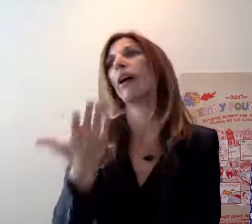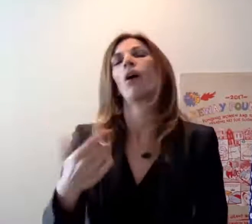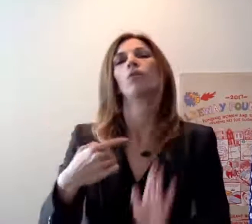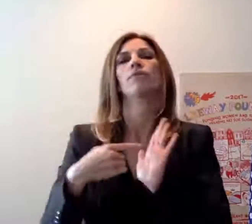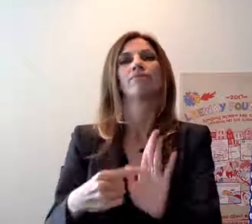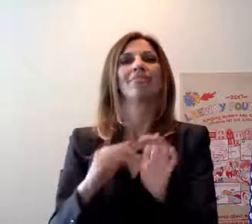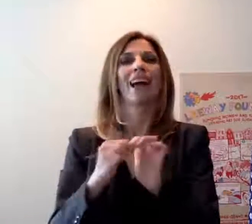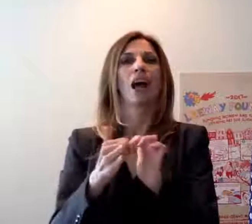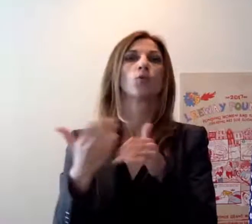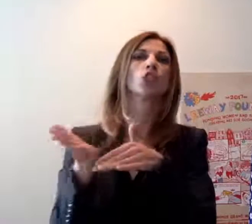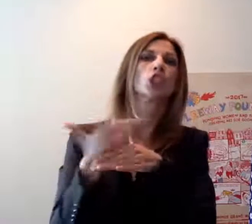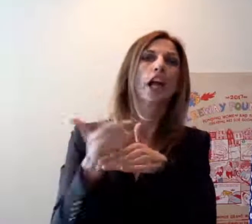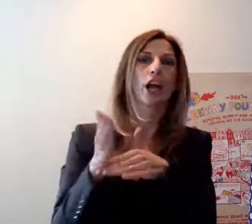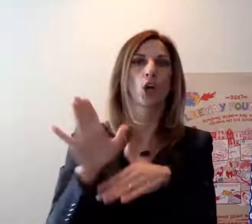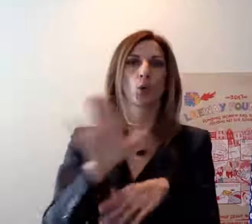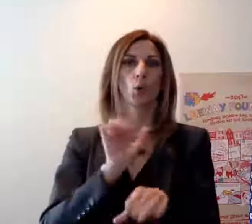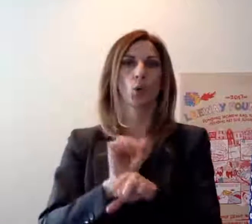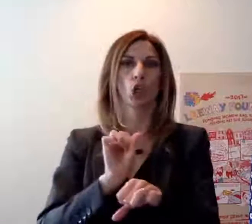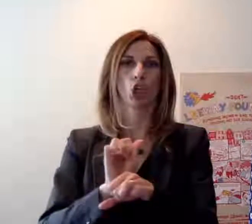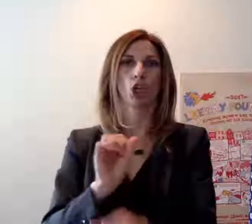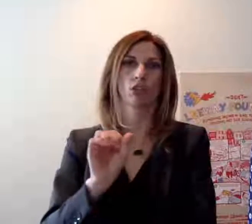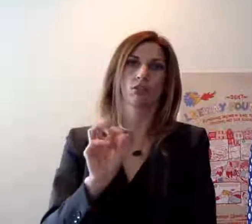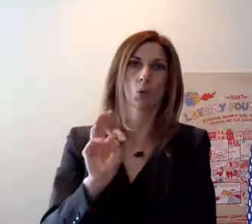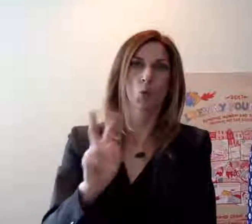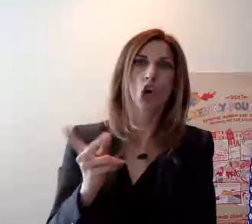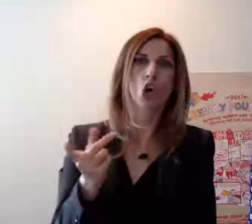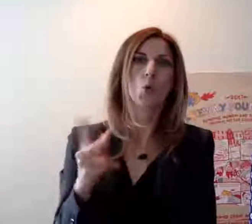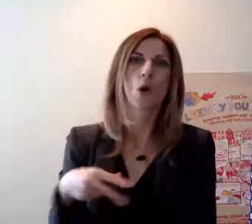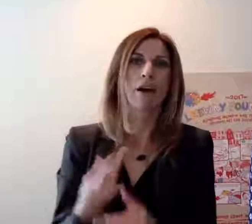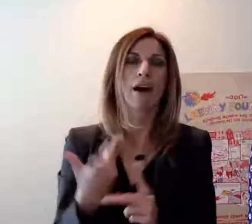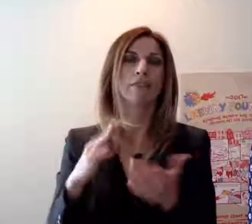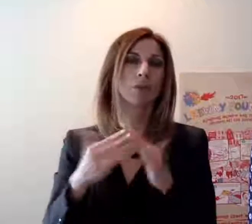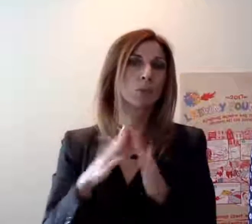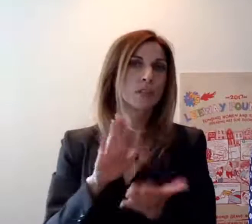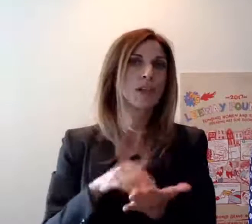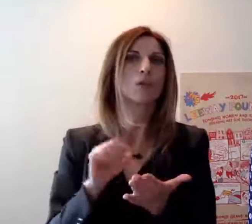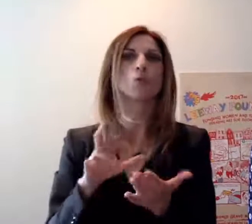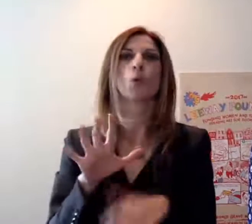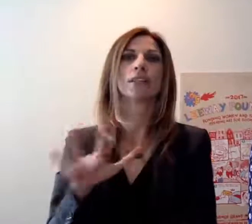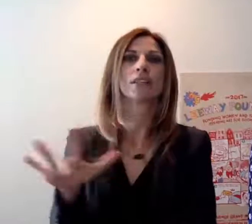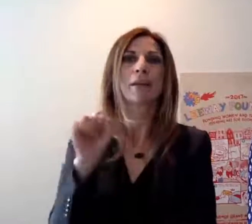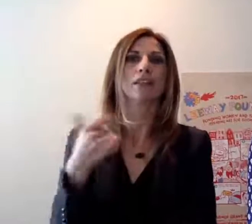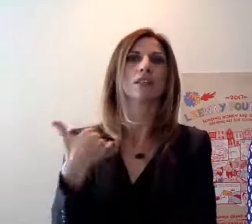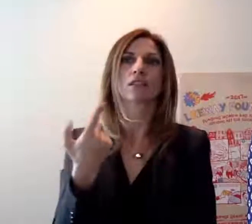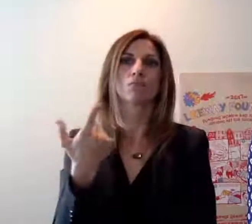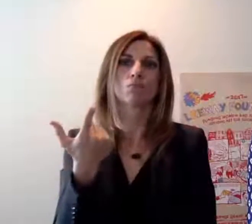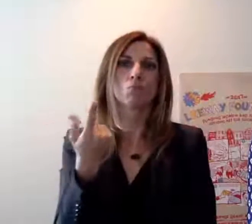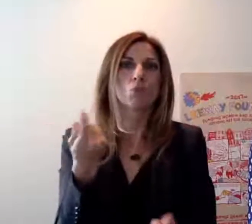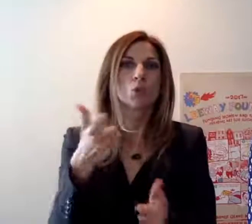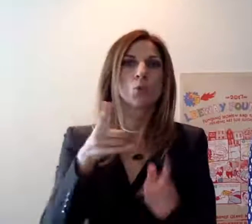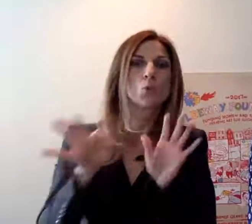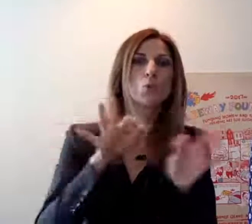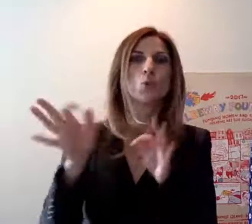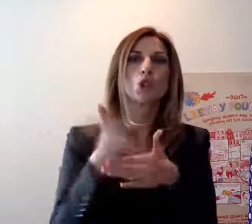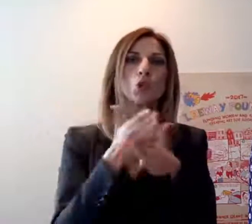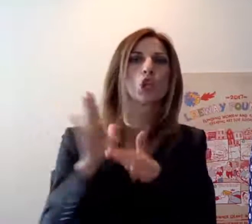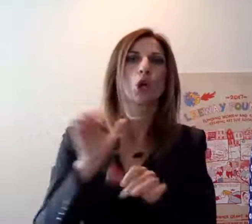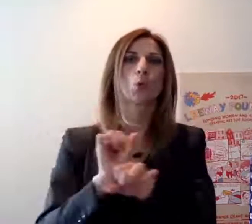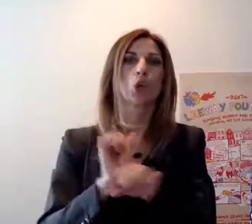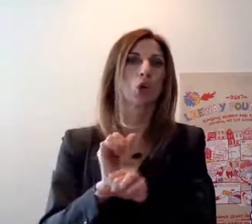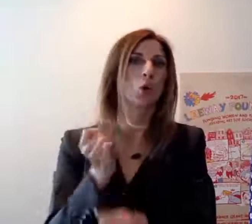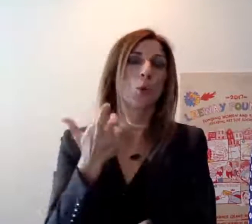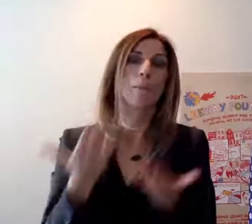you share the work? So what kinds of community centers or spaces are you choosing to share this work in?